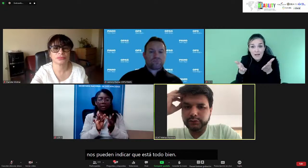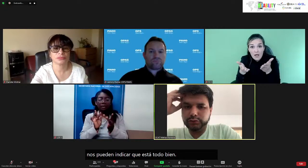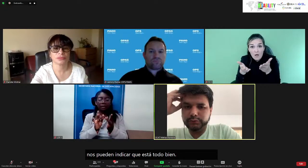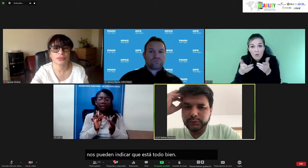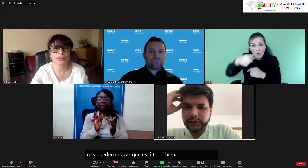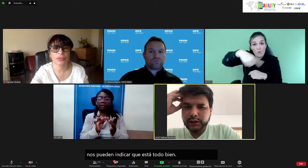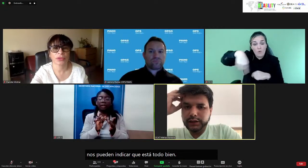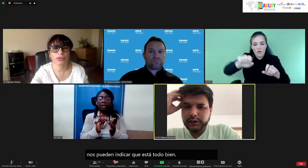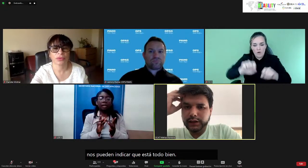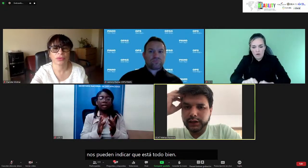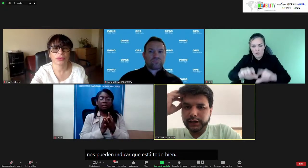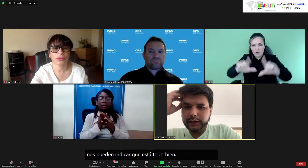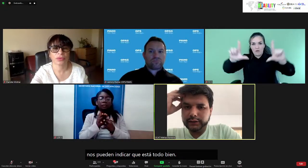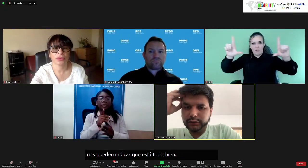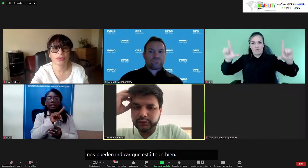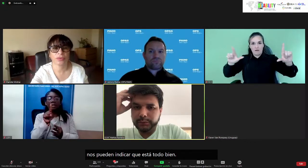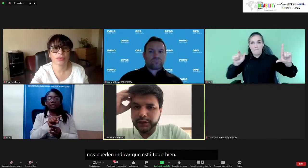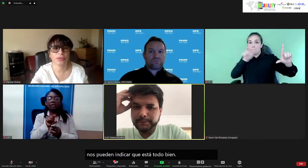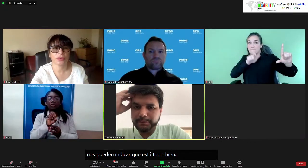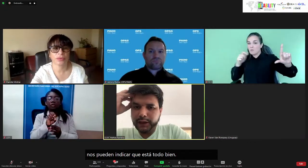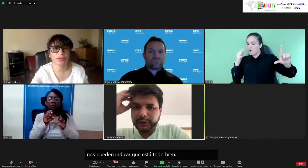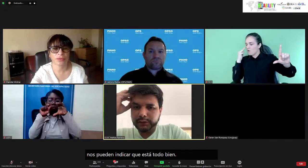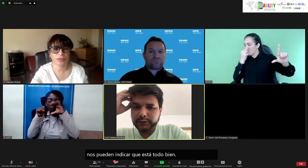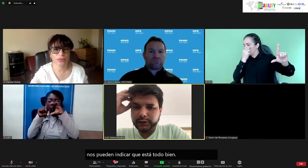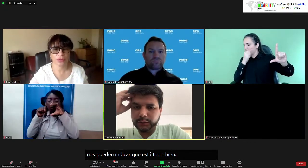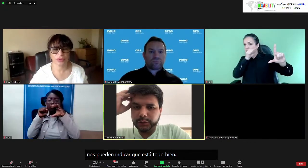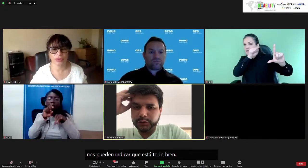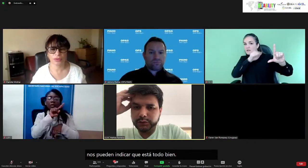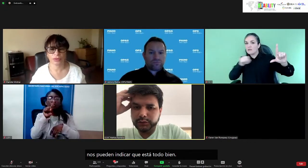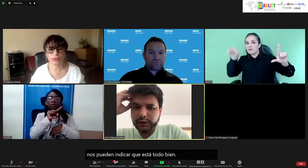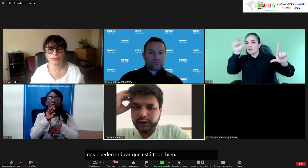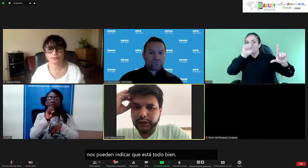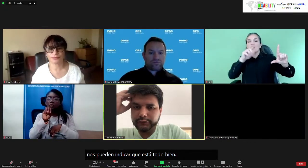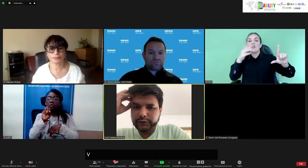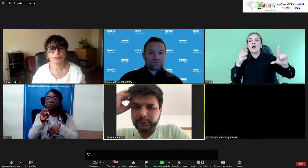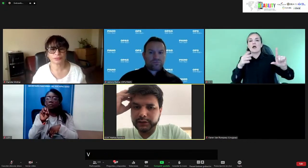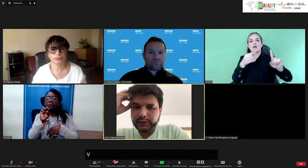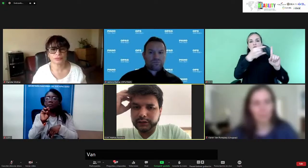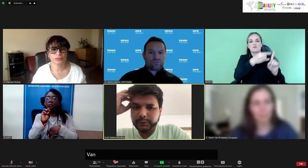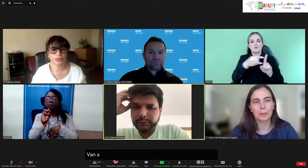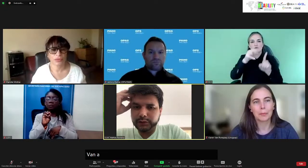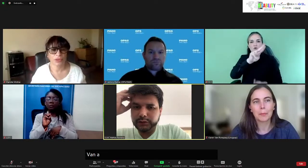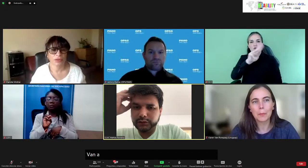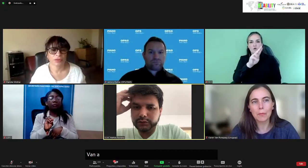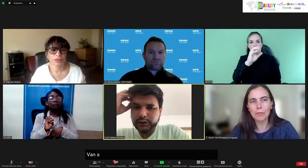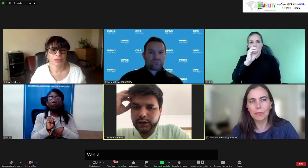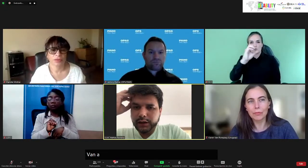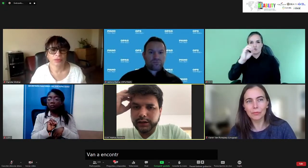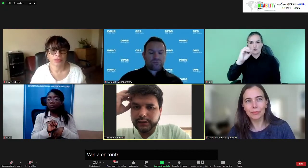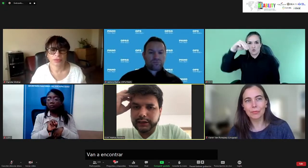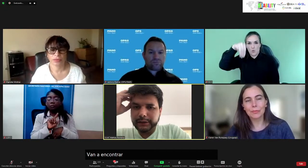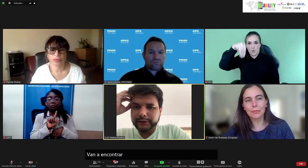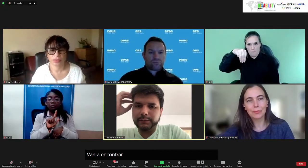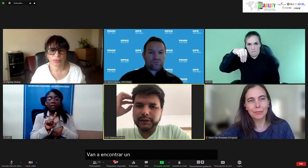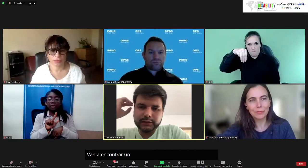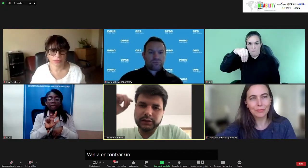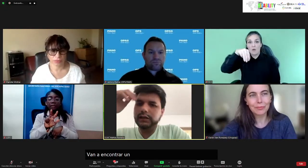reader that are connected to zoom that you are going to find the button